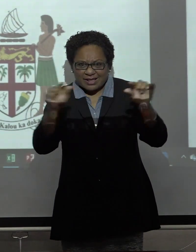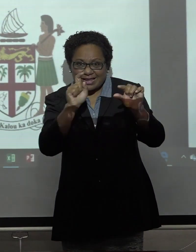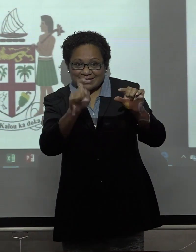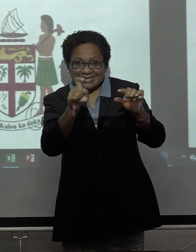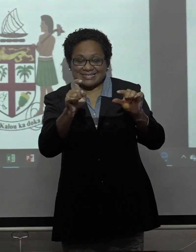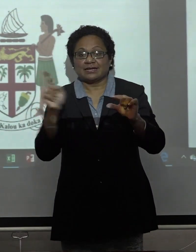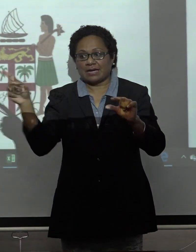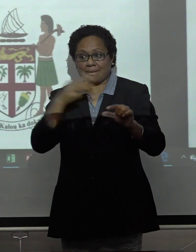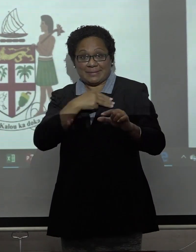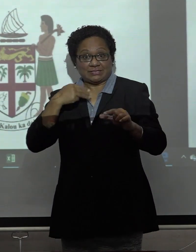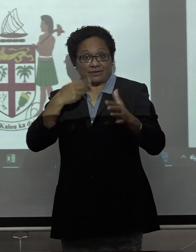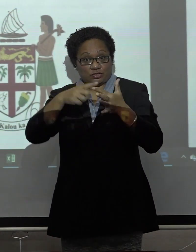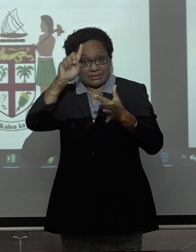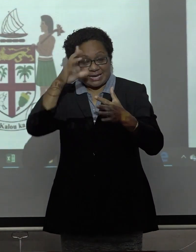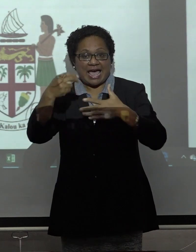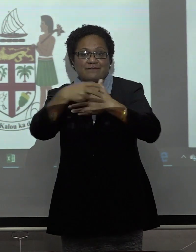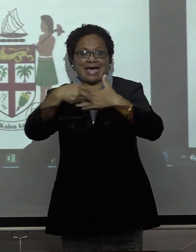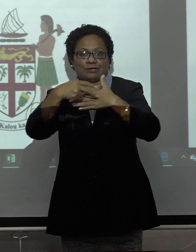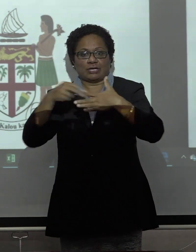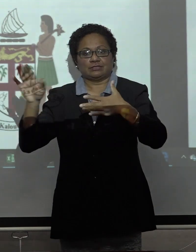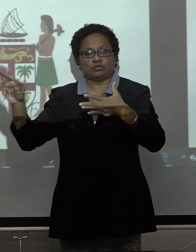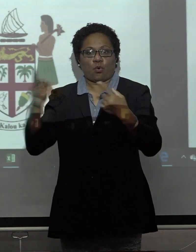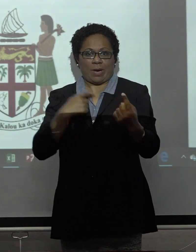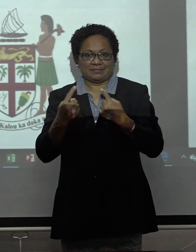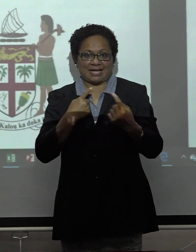homepage or on our Facebook.